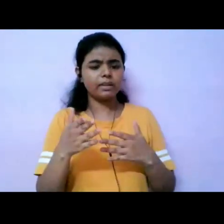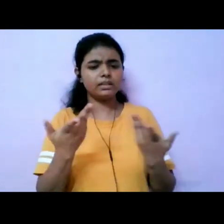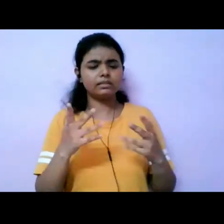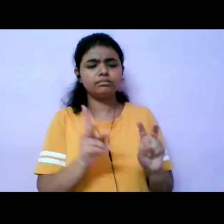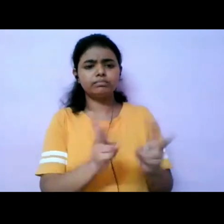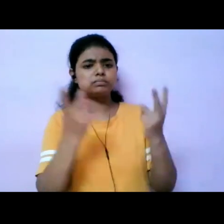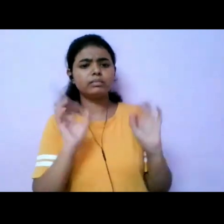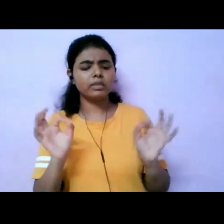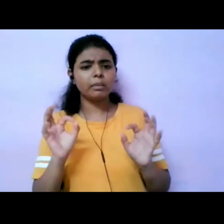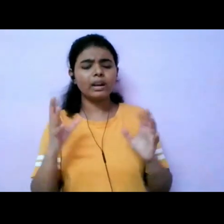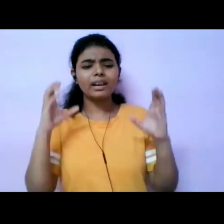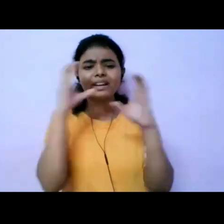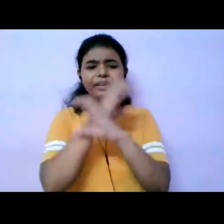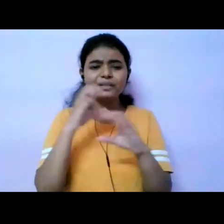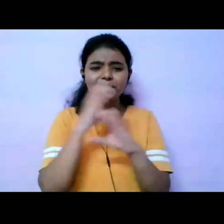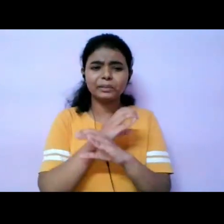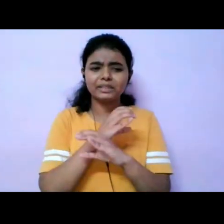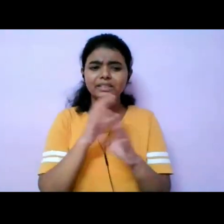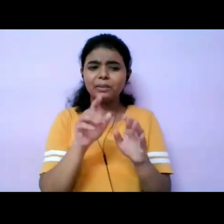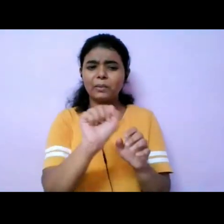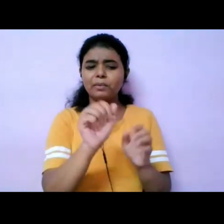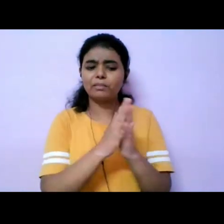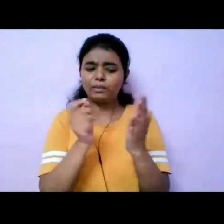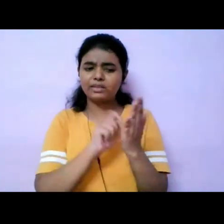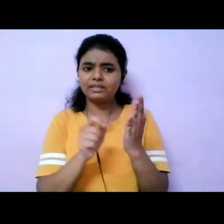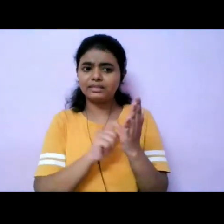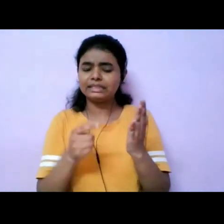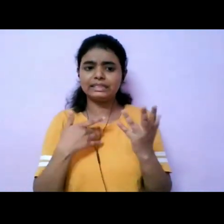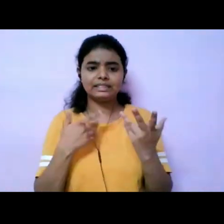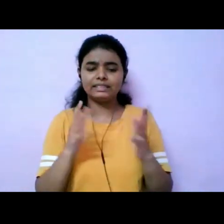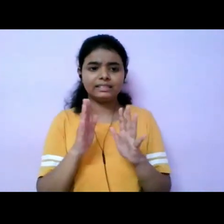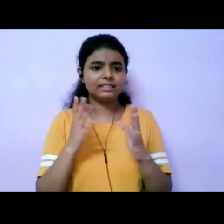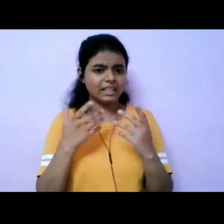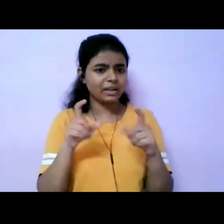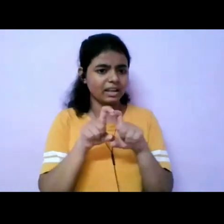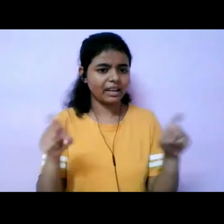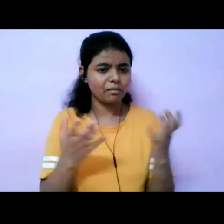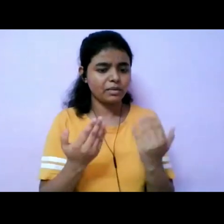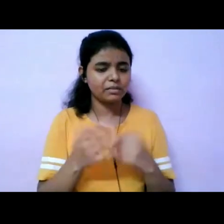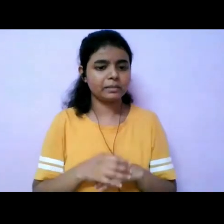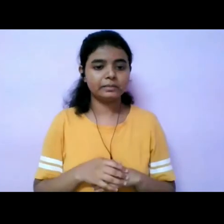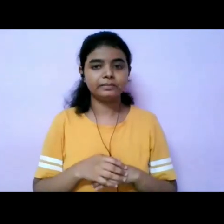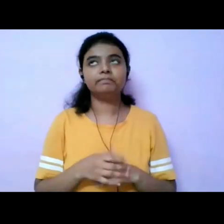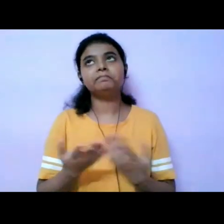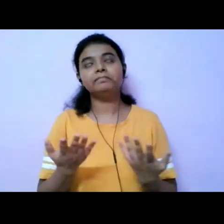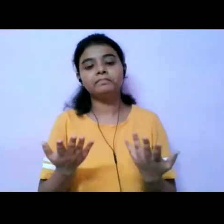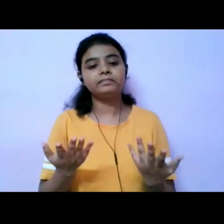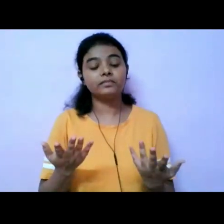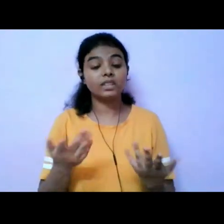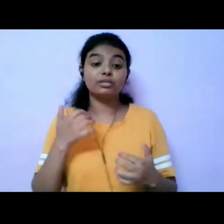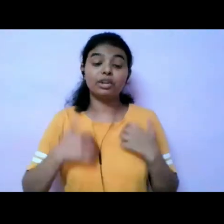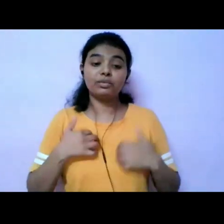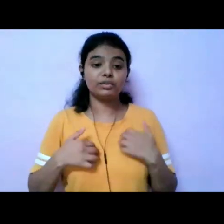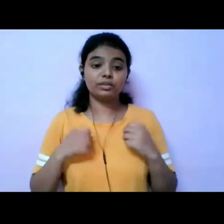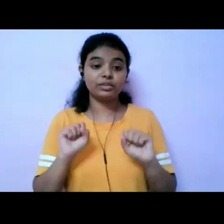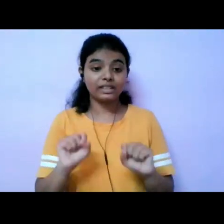So I used to get this confusion after reading this essay. Can you clarify that too? So it, you know, it's really interesting.